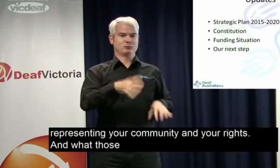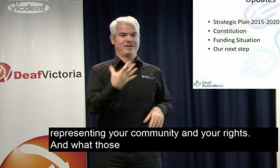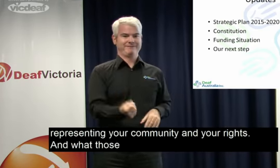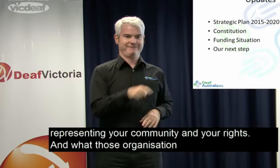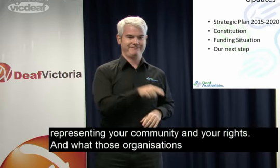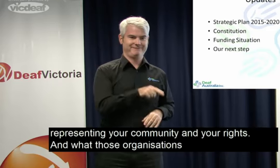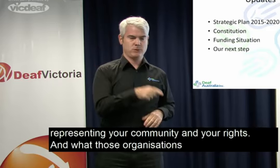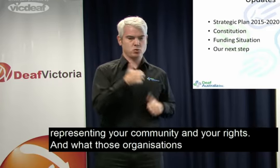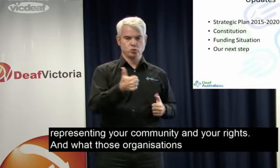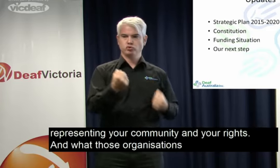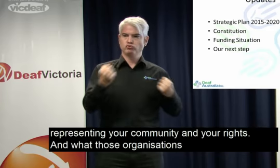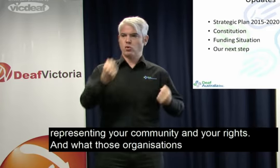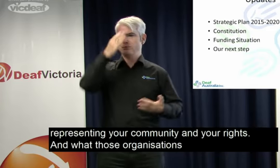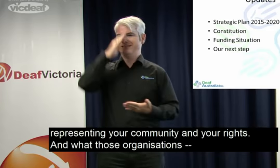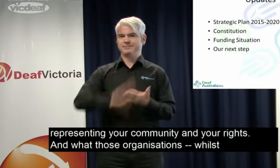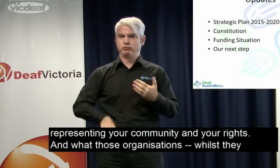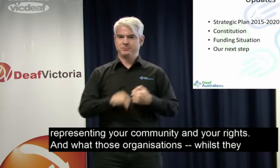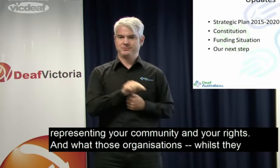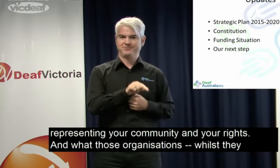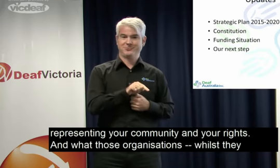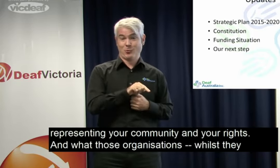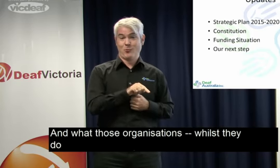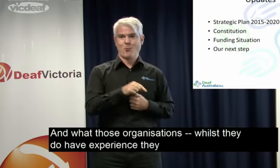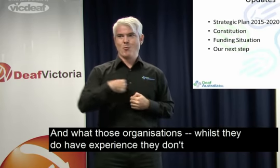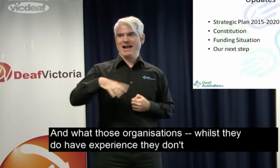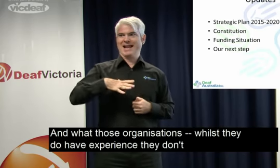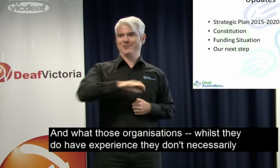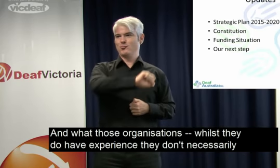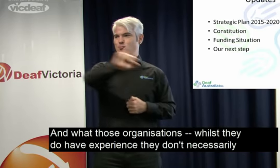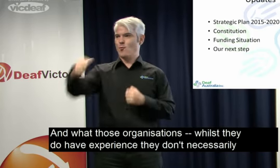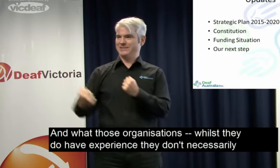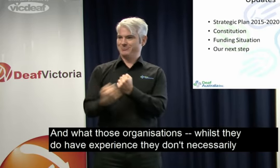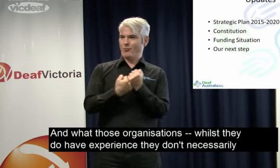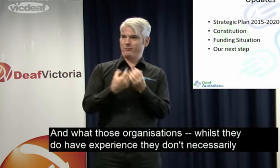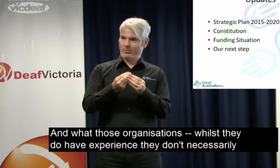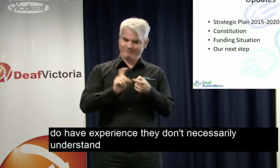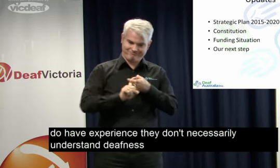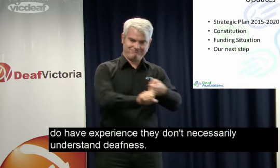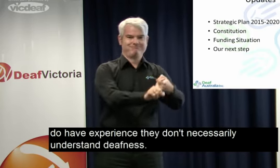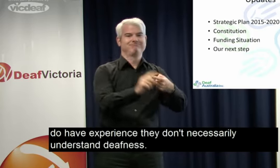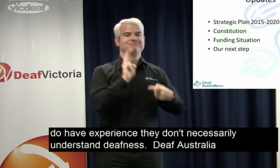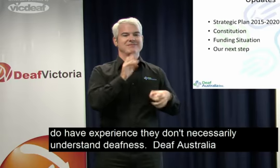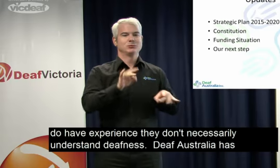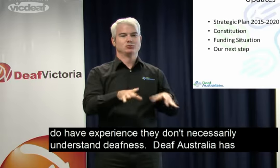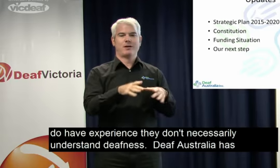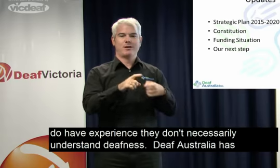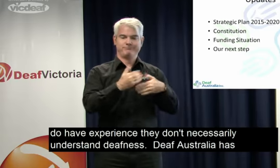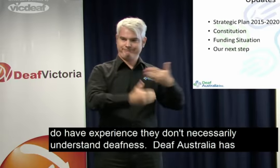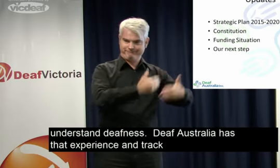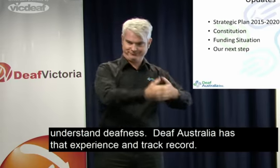understand deafness. And Deaf Australia has that experience and have a track record. So we do need your support, with your ongoing